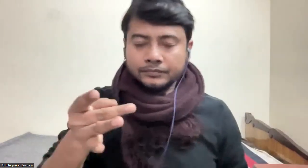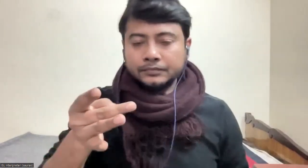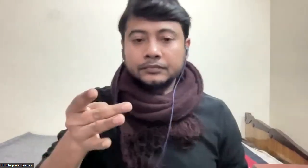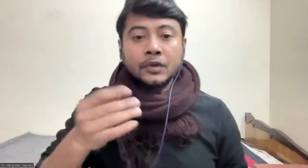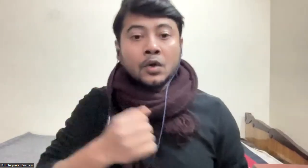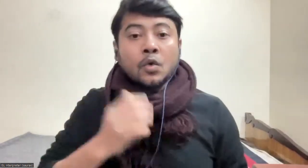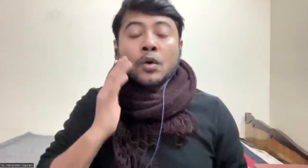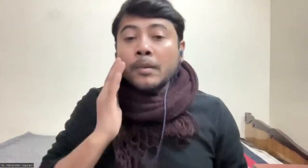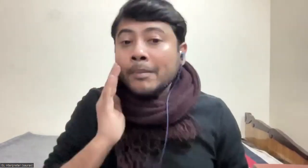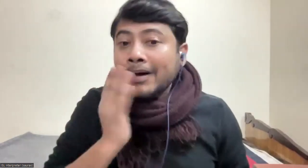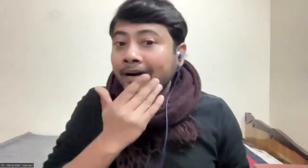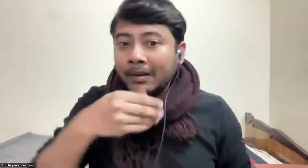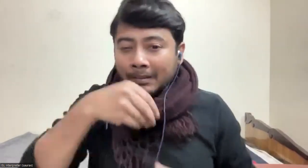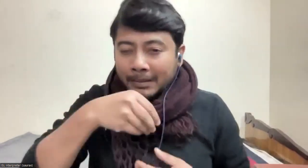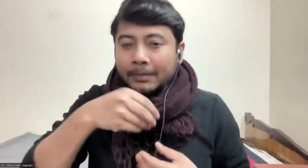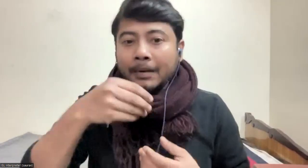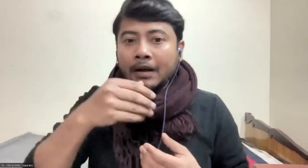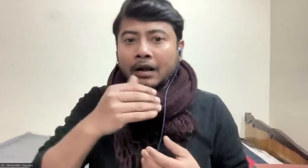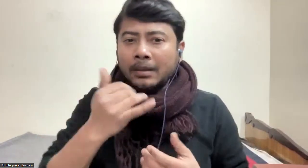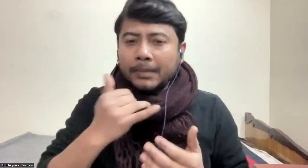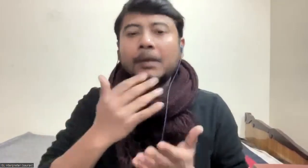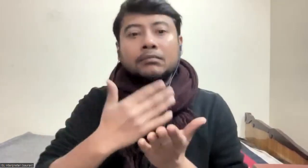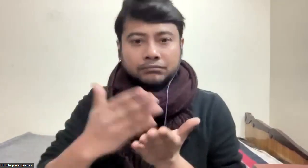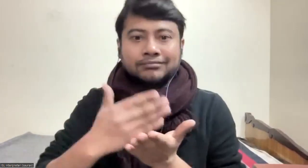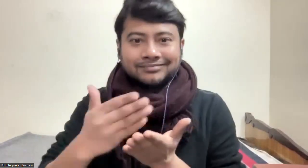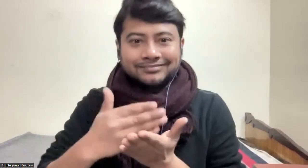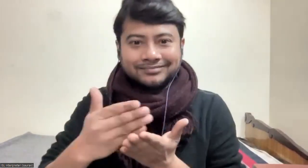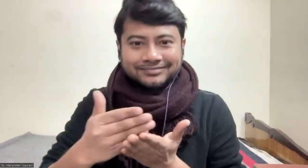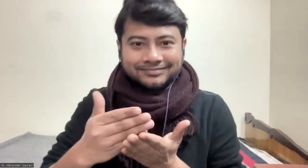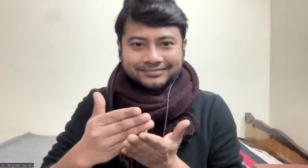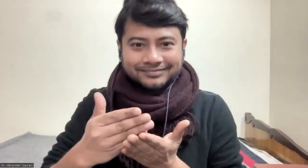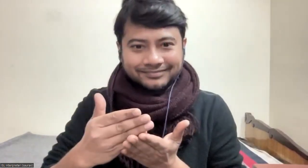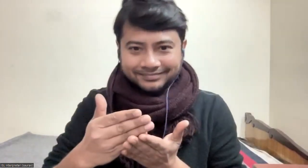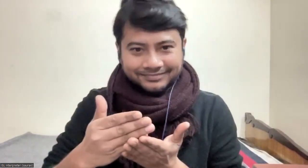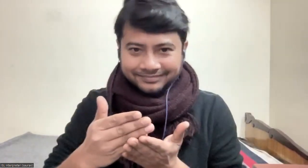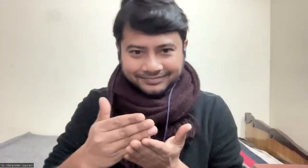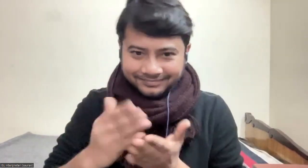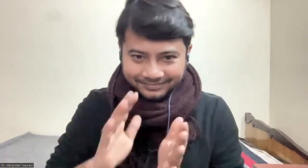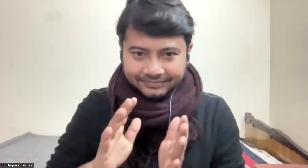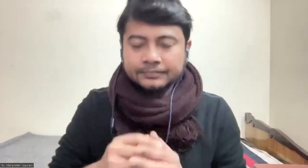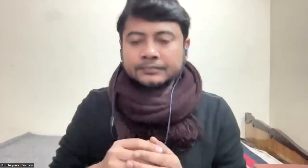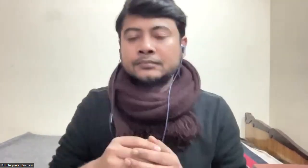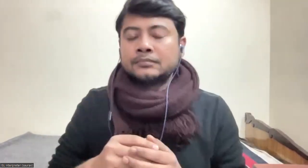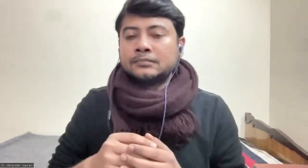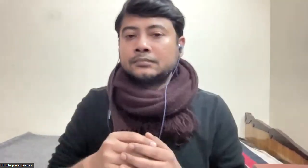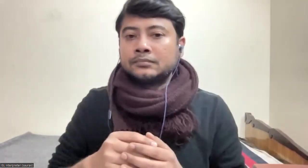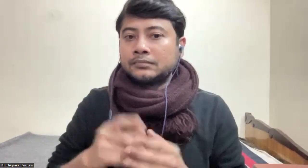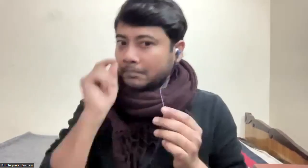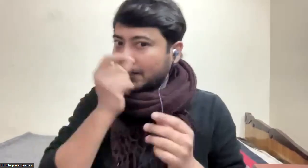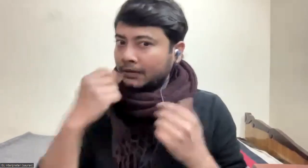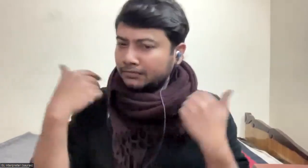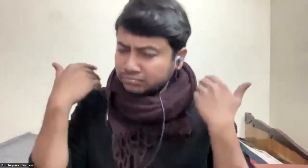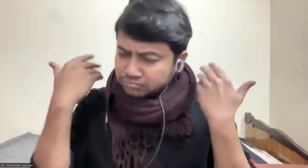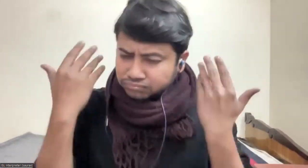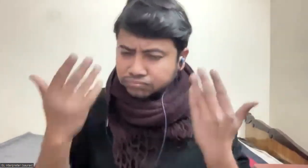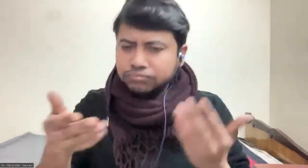What have I've been talking for many months and years altogether, that because we are chanting, our